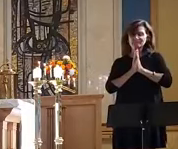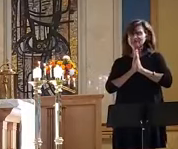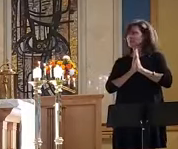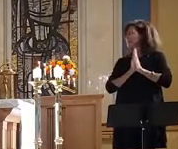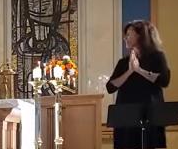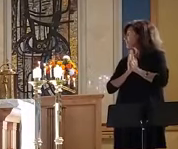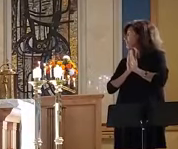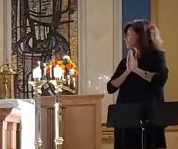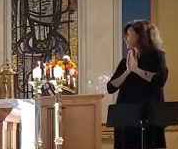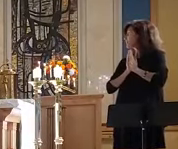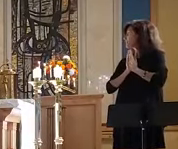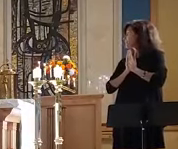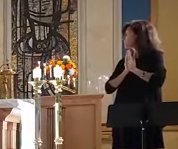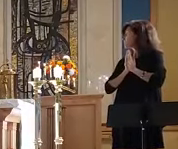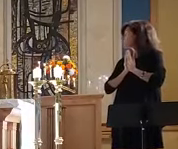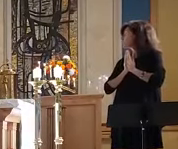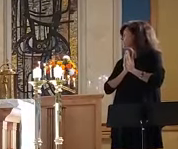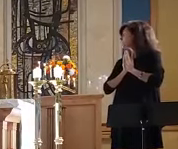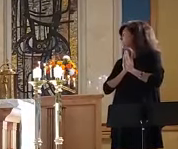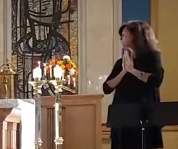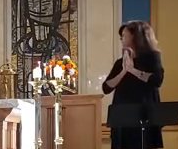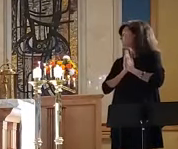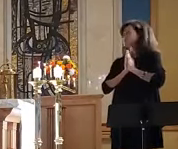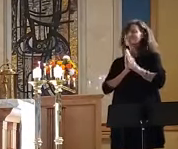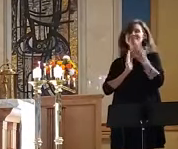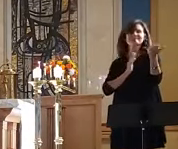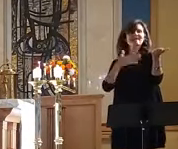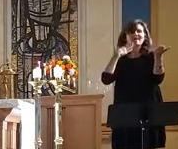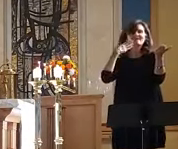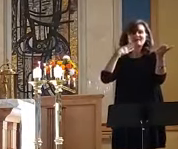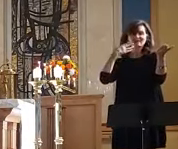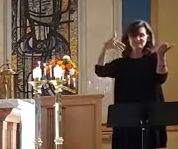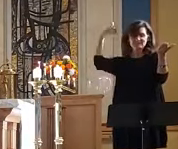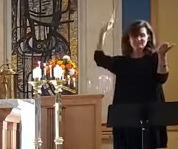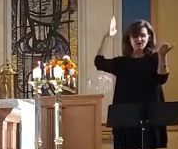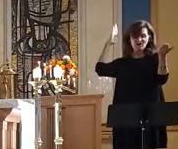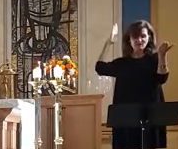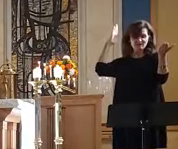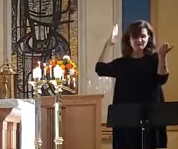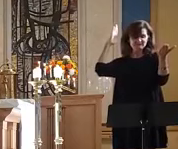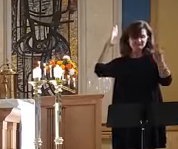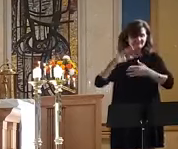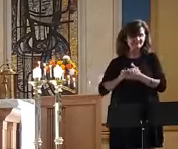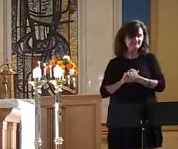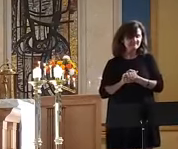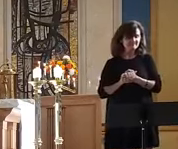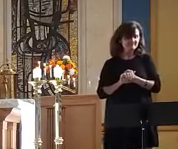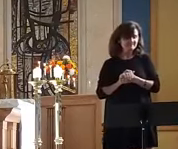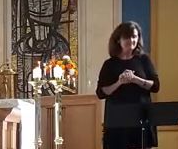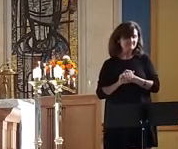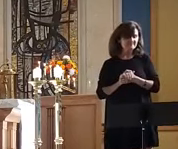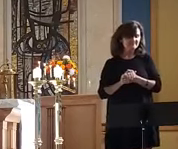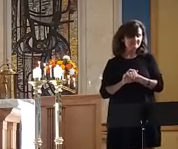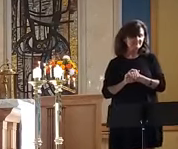in peace, glorifying the Lord by your life. Thanks be to God.